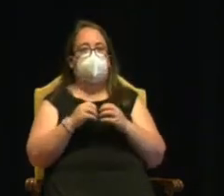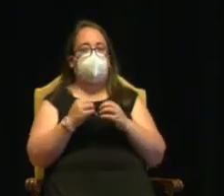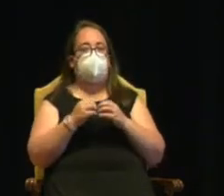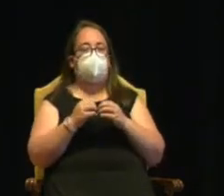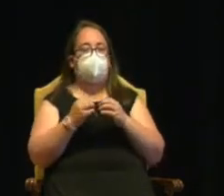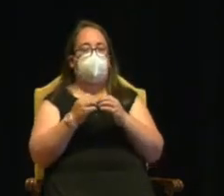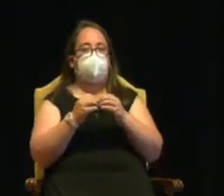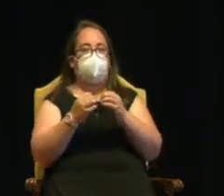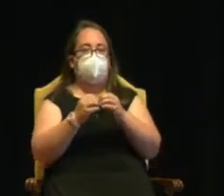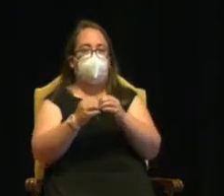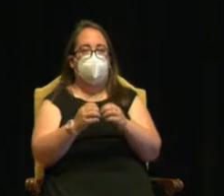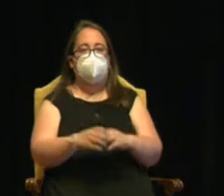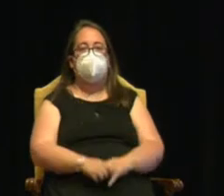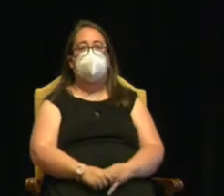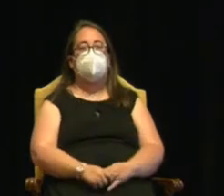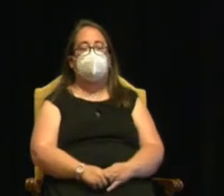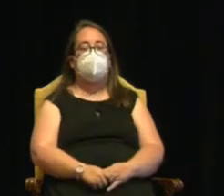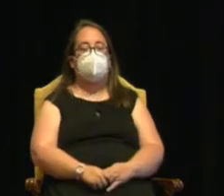gotten